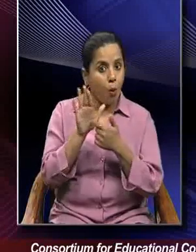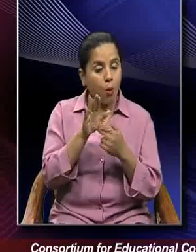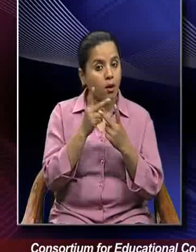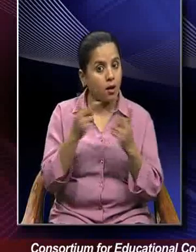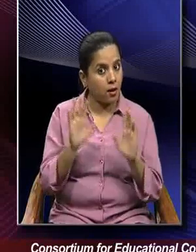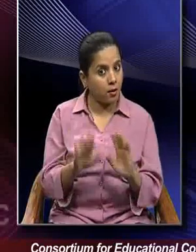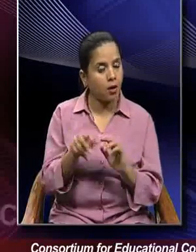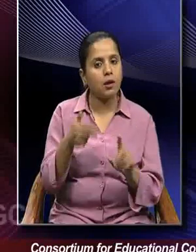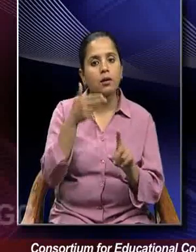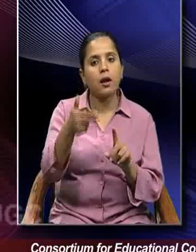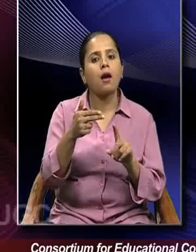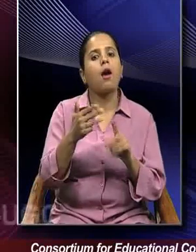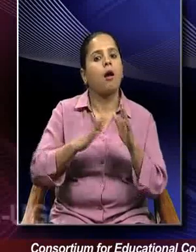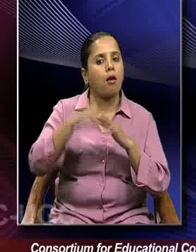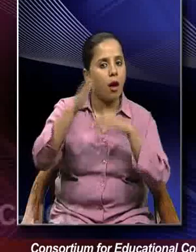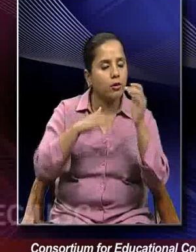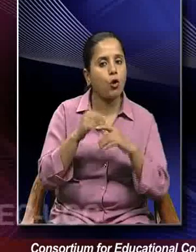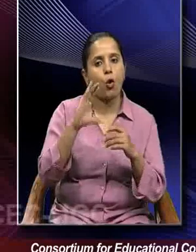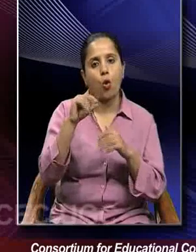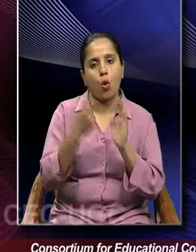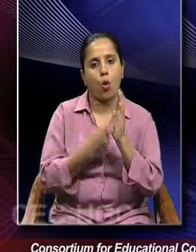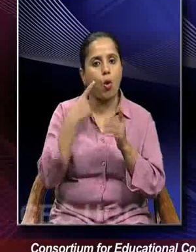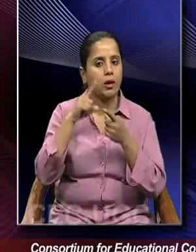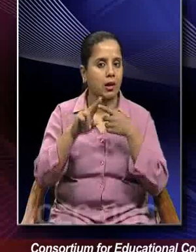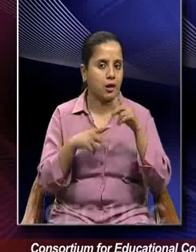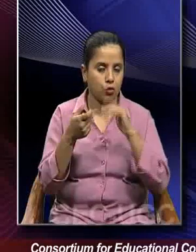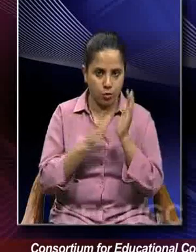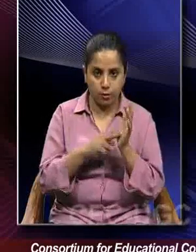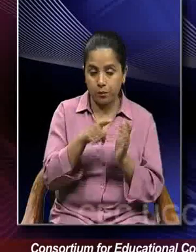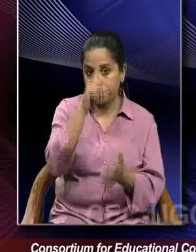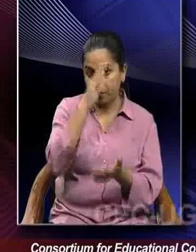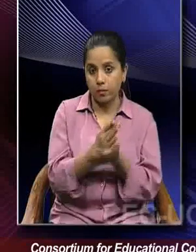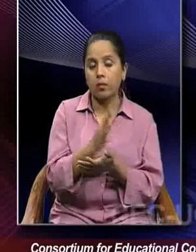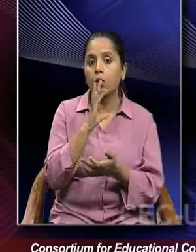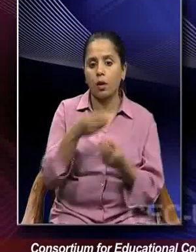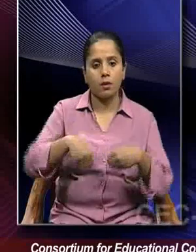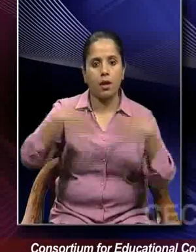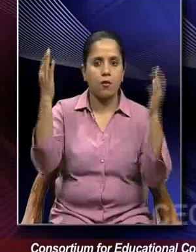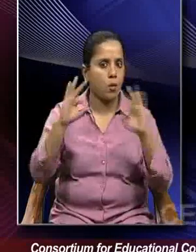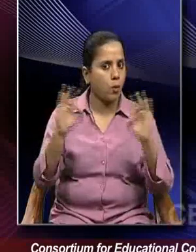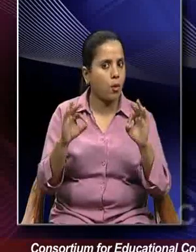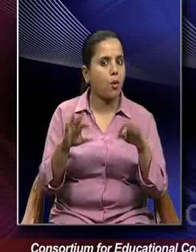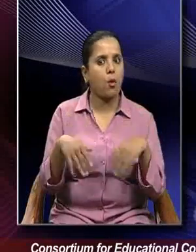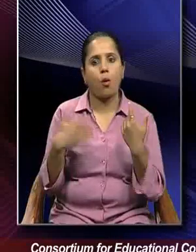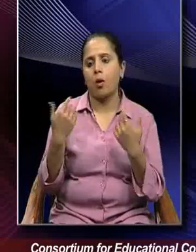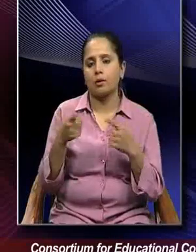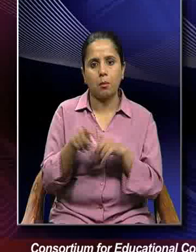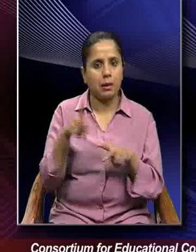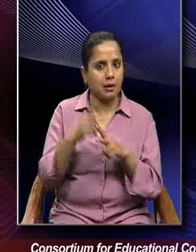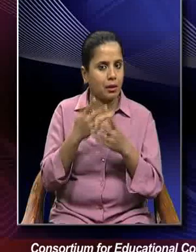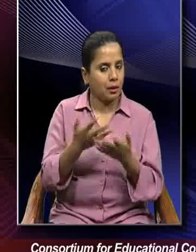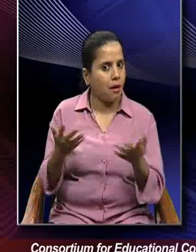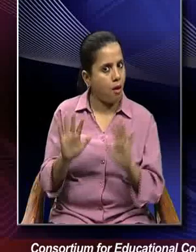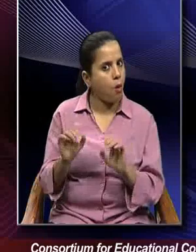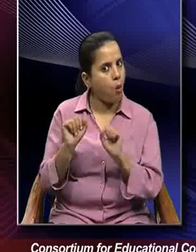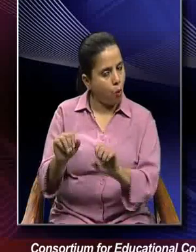as constructionist orientation, where we believe that reality is not given, not existing as an objective